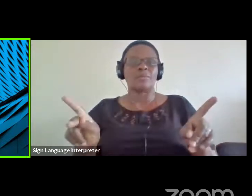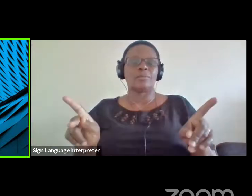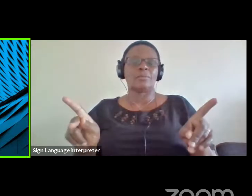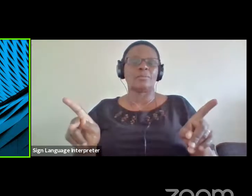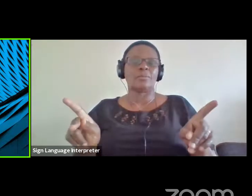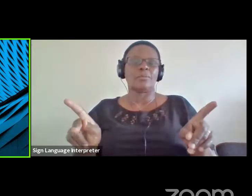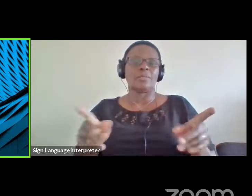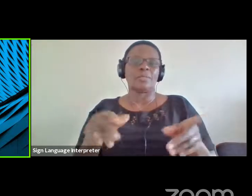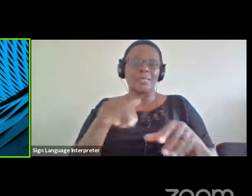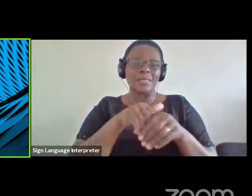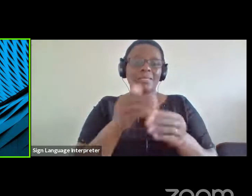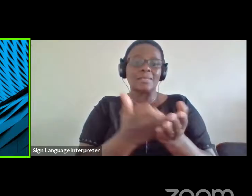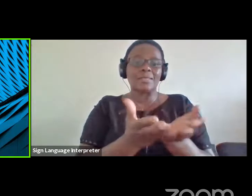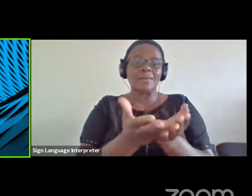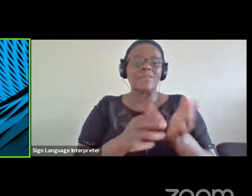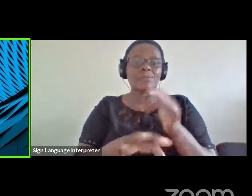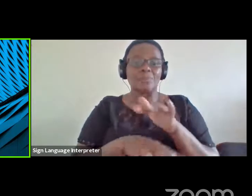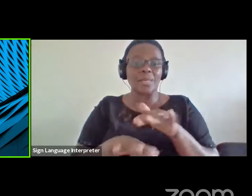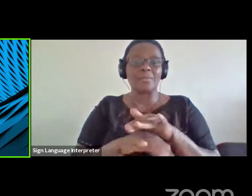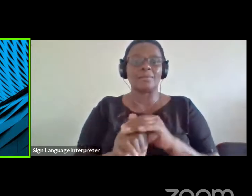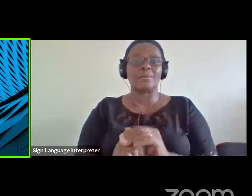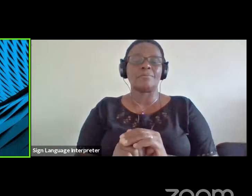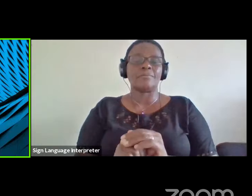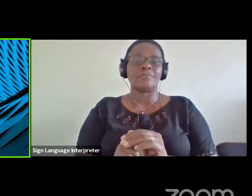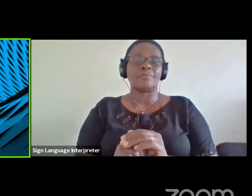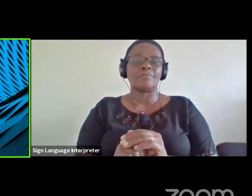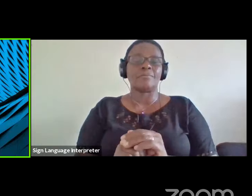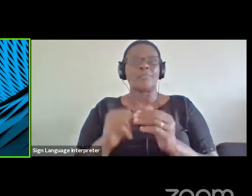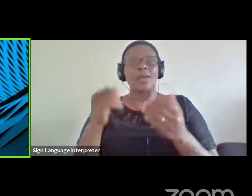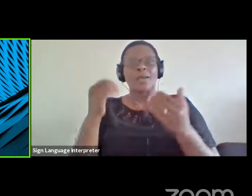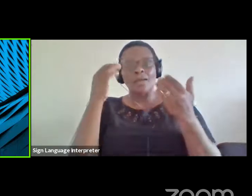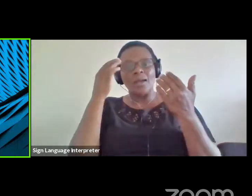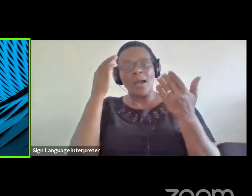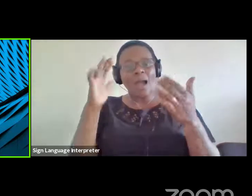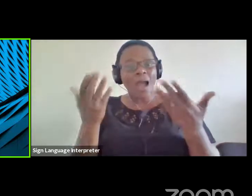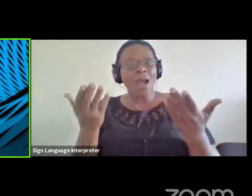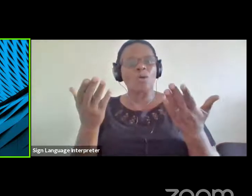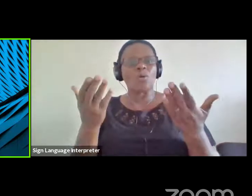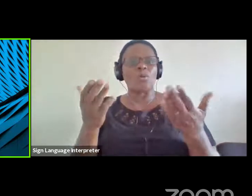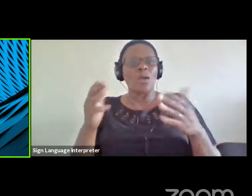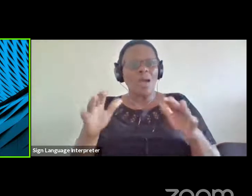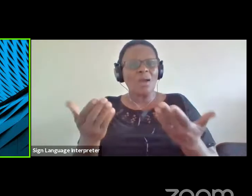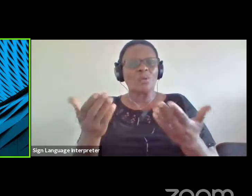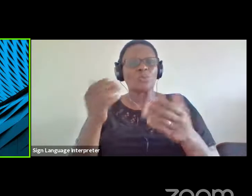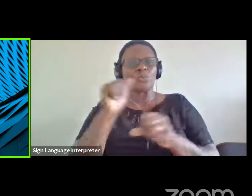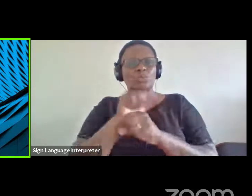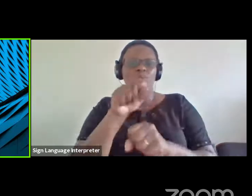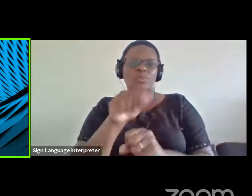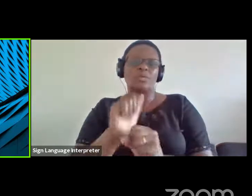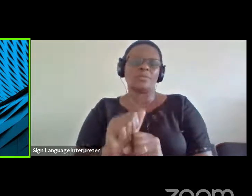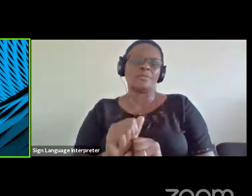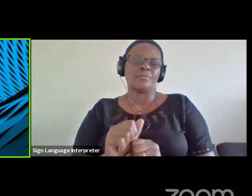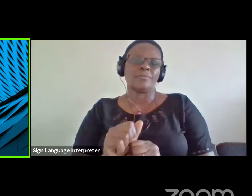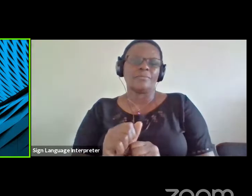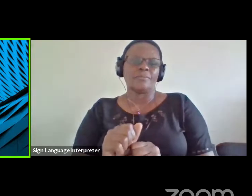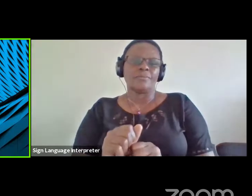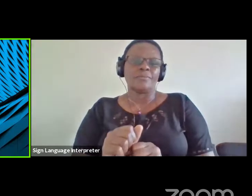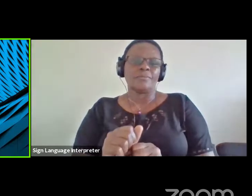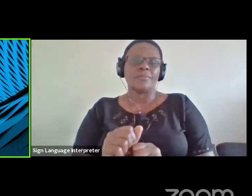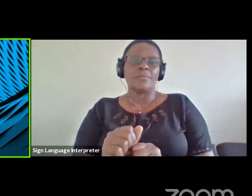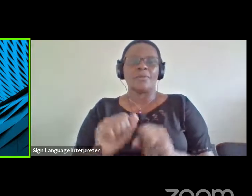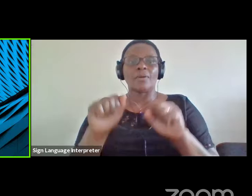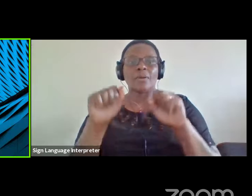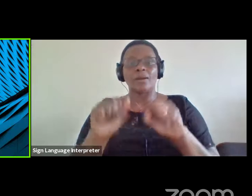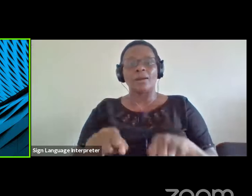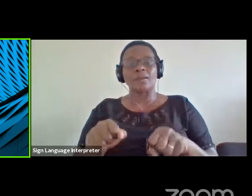Now, I think a part of that is knowing how to do that, right? How to engage in these conversations. It can be all well and good